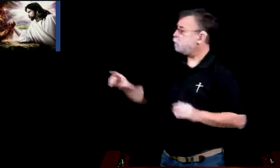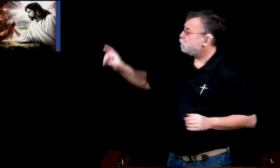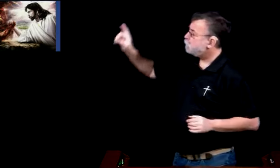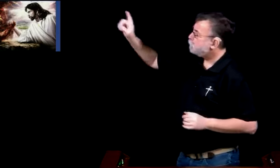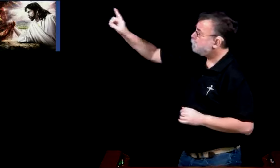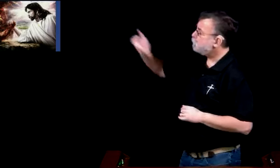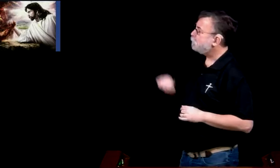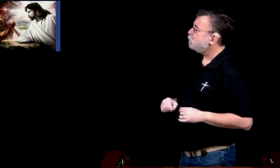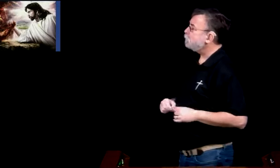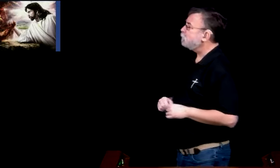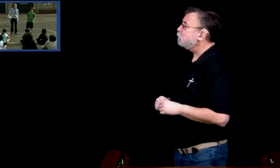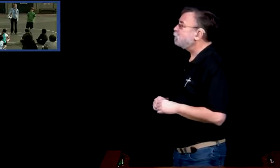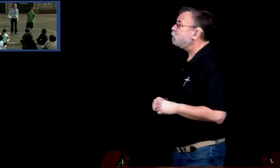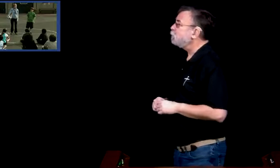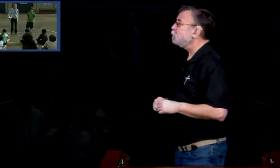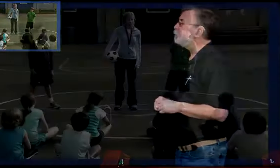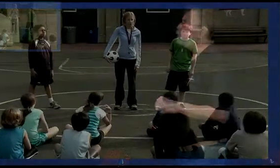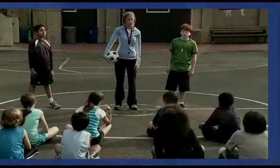And go on to our third picture.